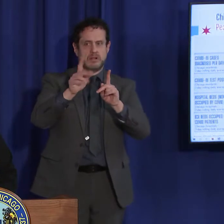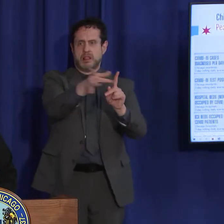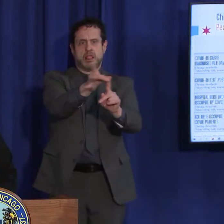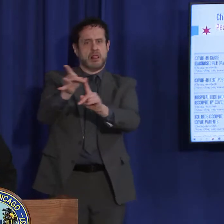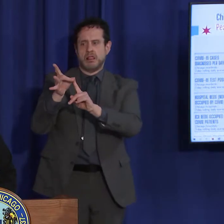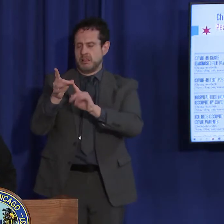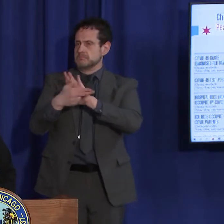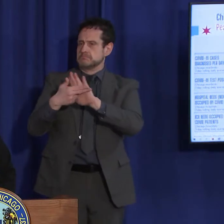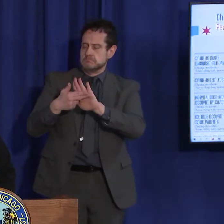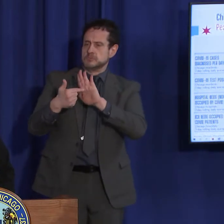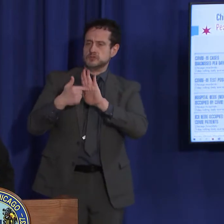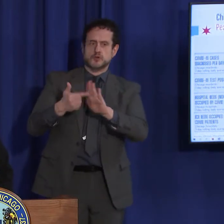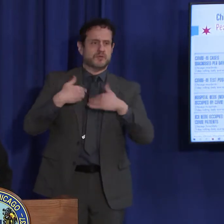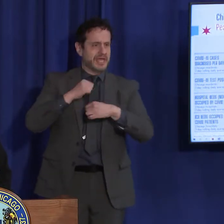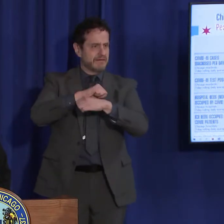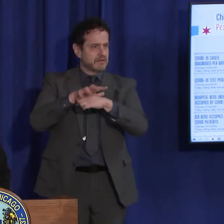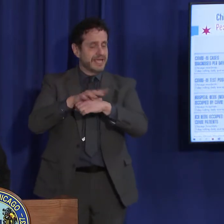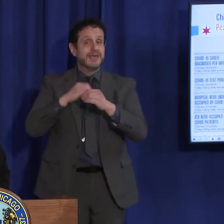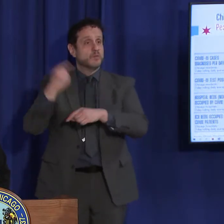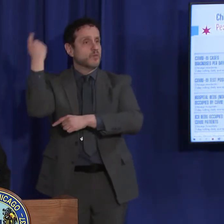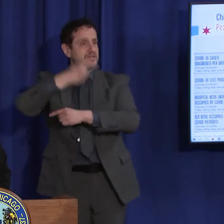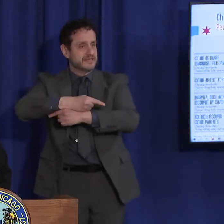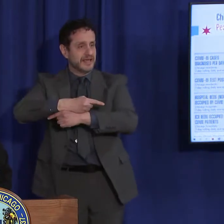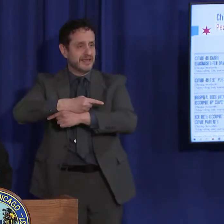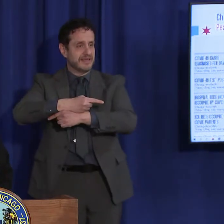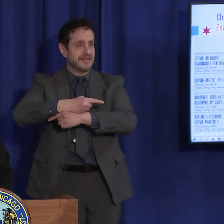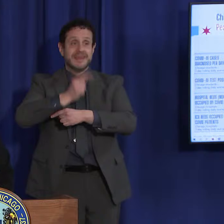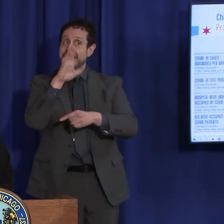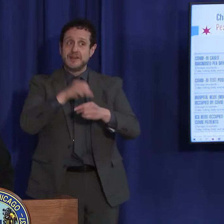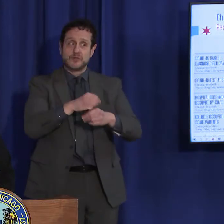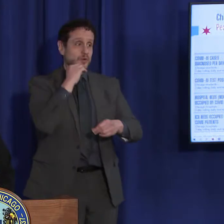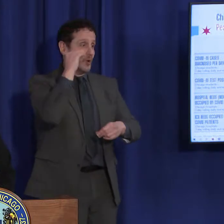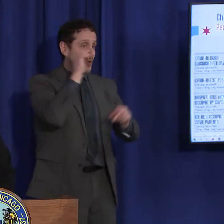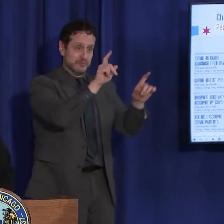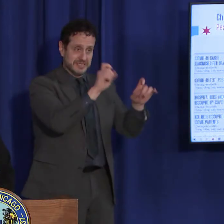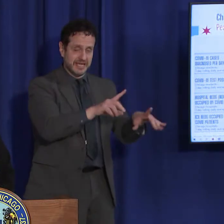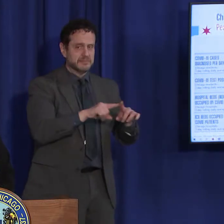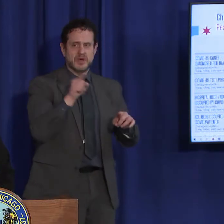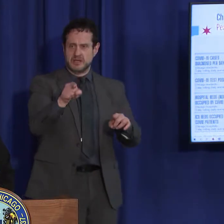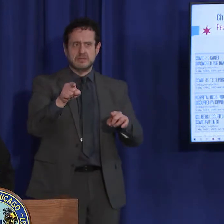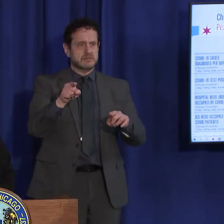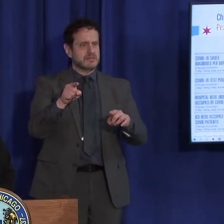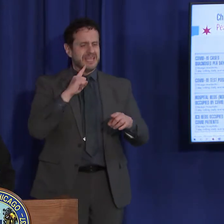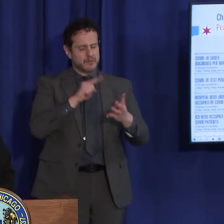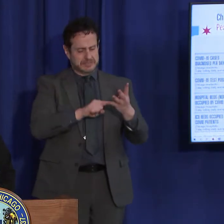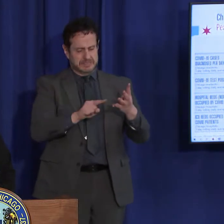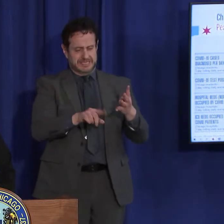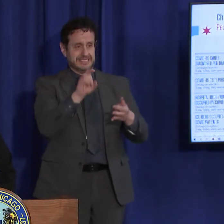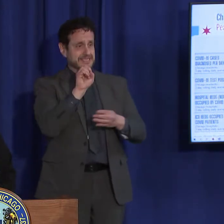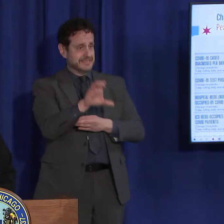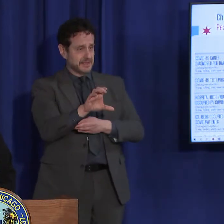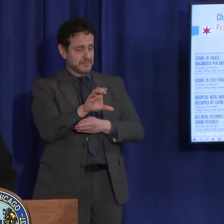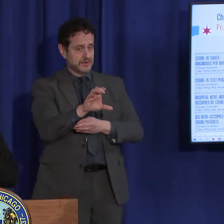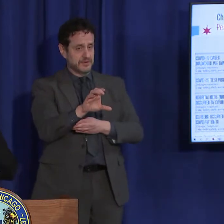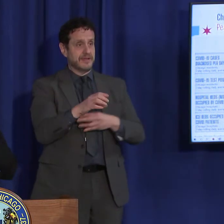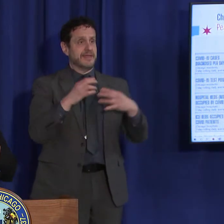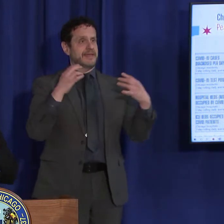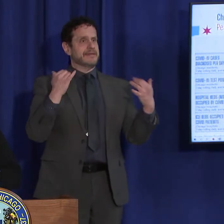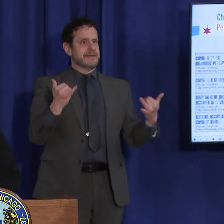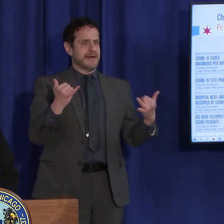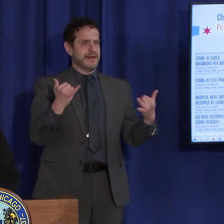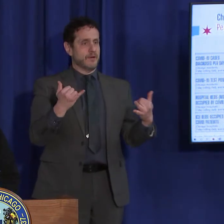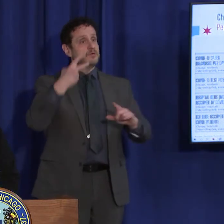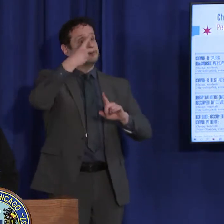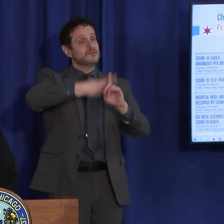day here in Chicago. That doesn't even count home tests. That was just at the very end of December. So the fact we're in a place